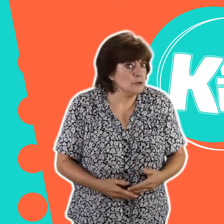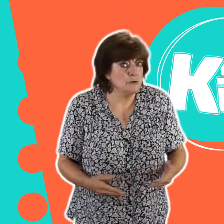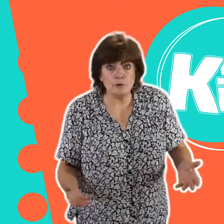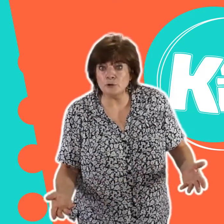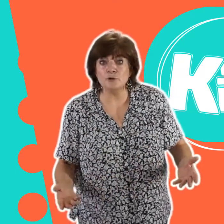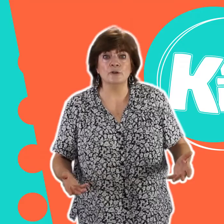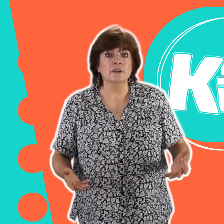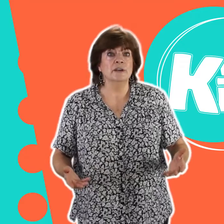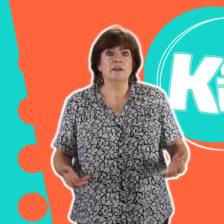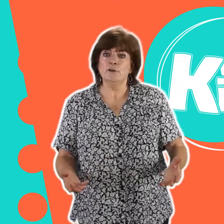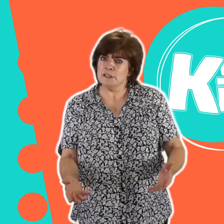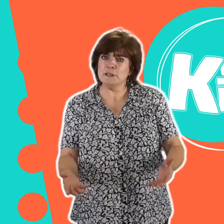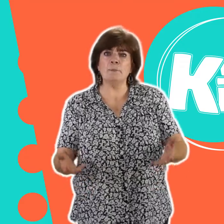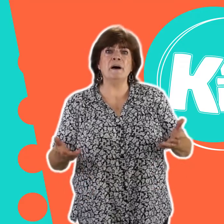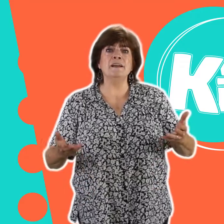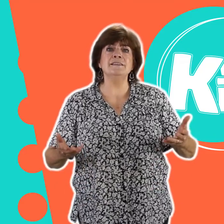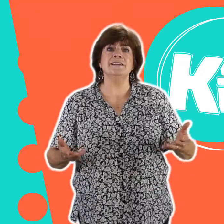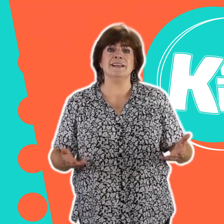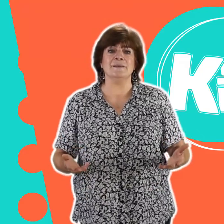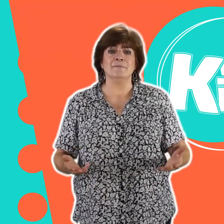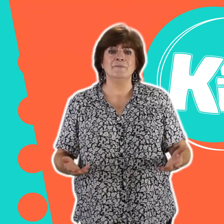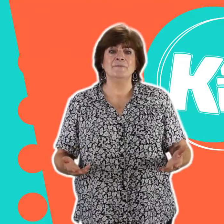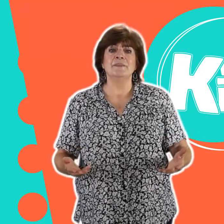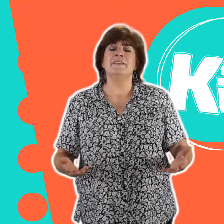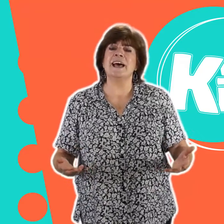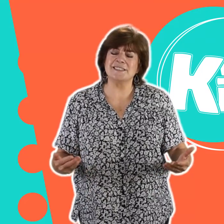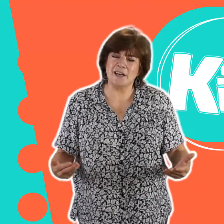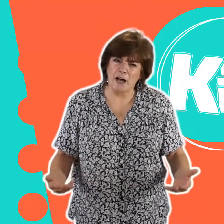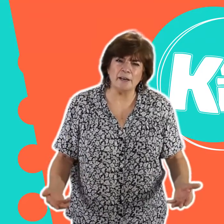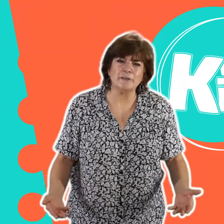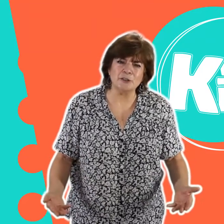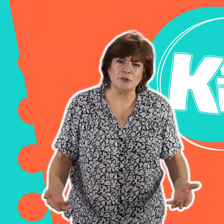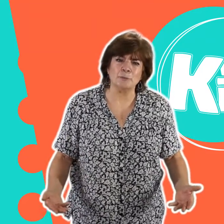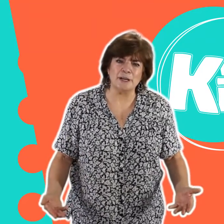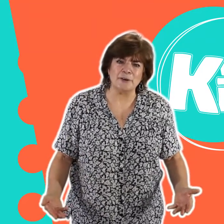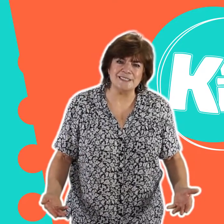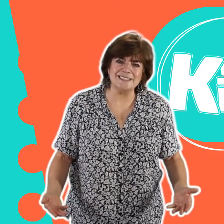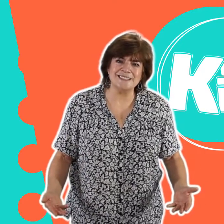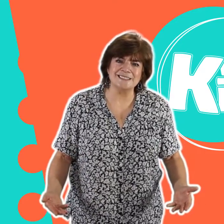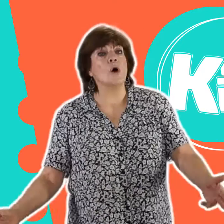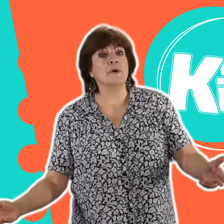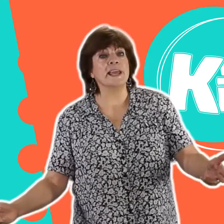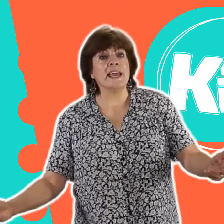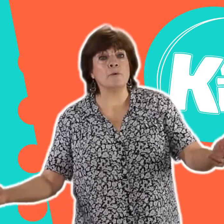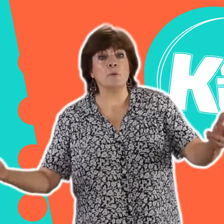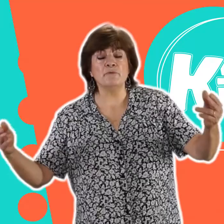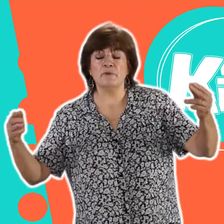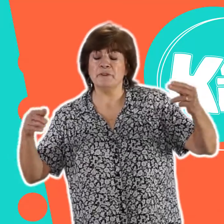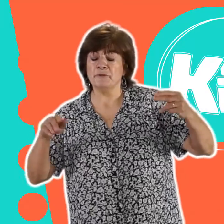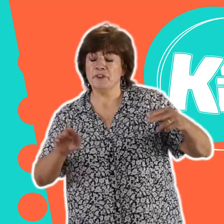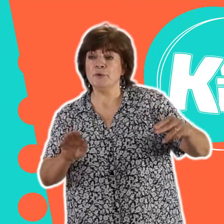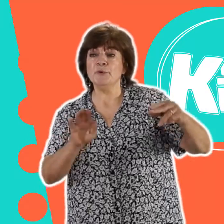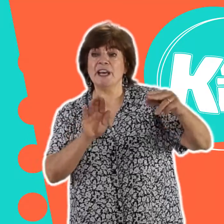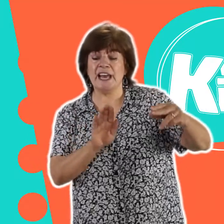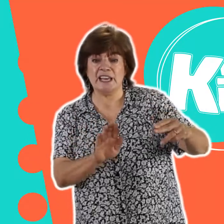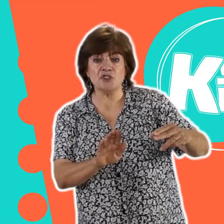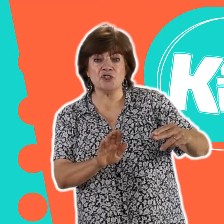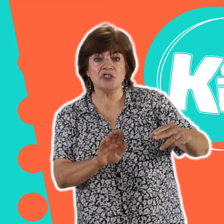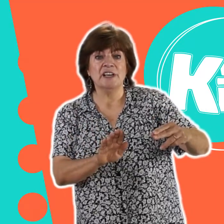no, sir. You respond to them. That's honoring your parents. Okay, we've reviewed H.